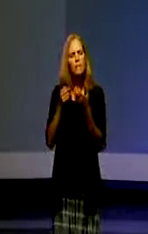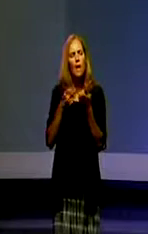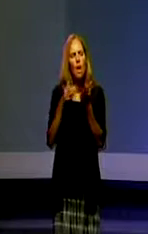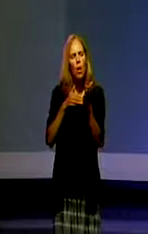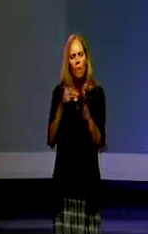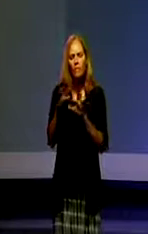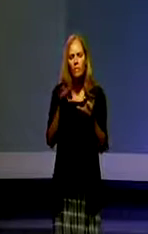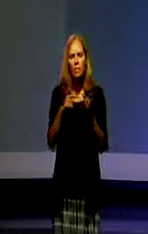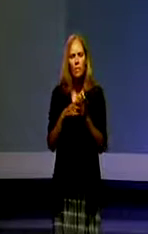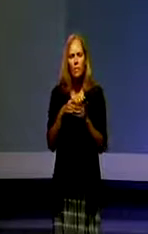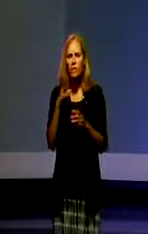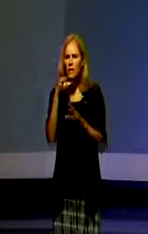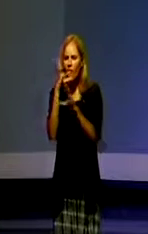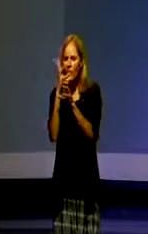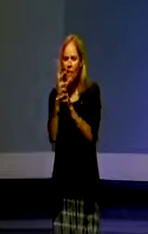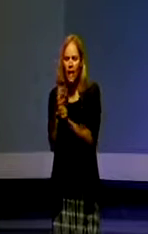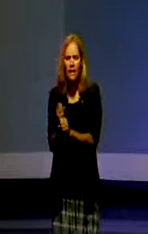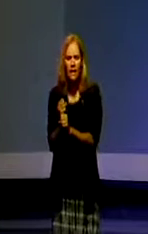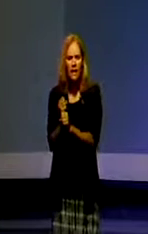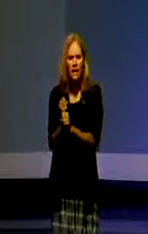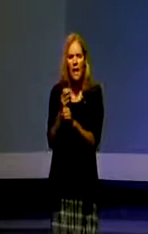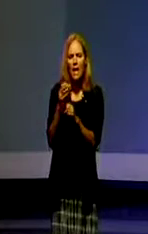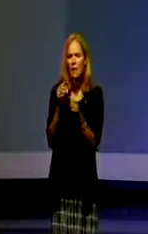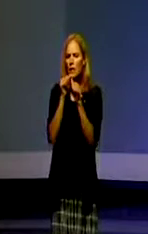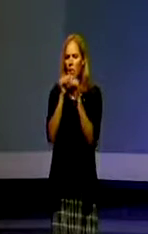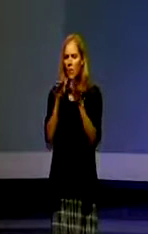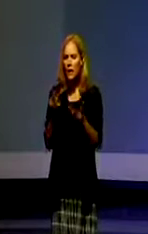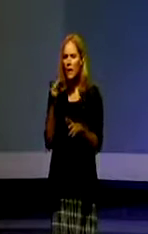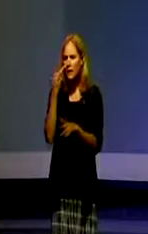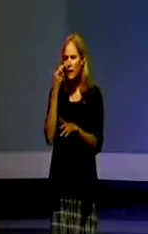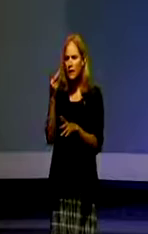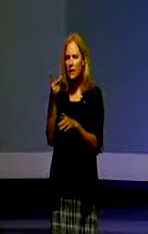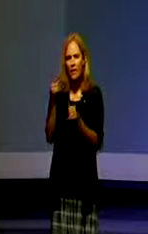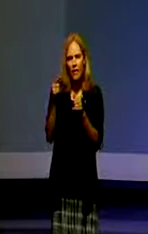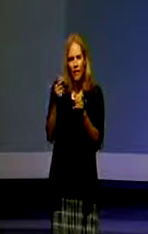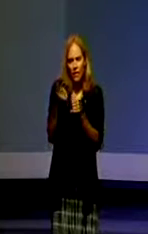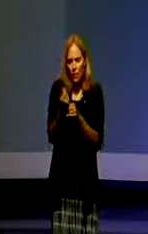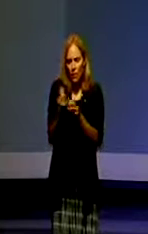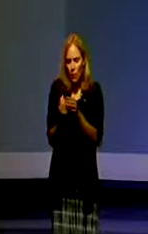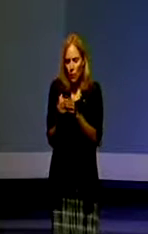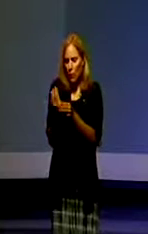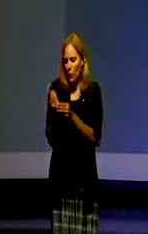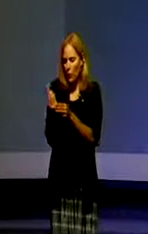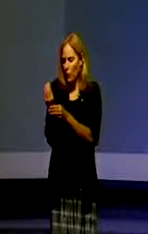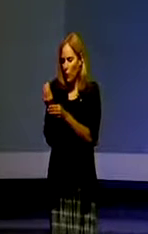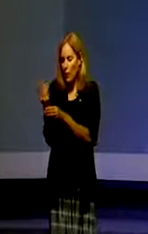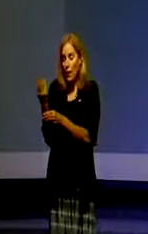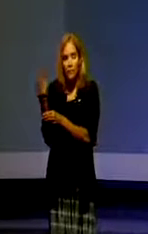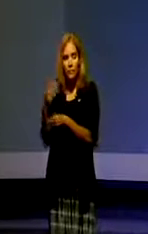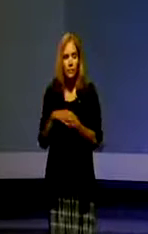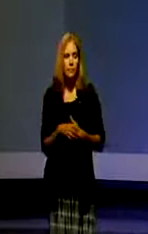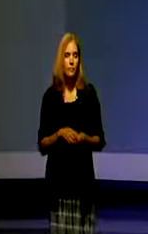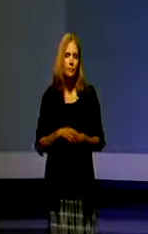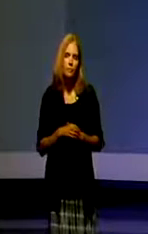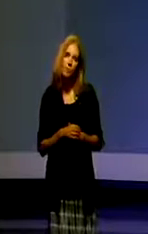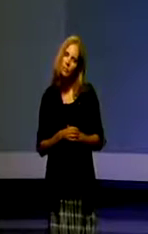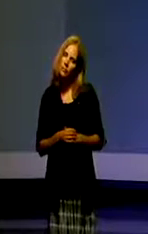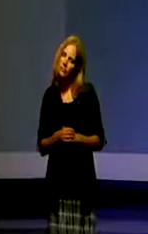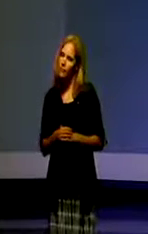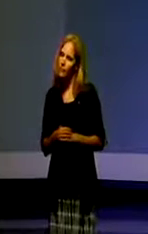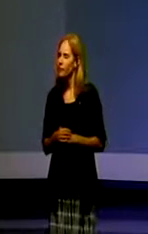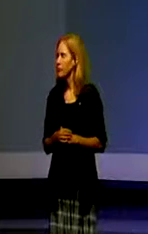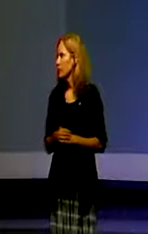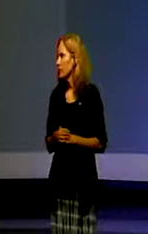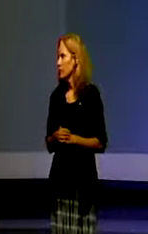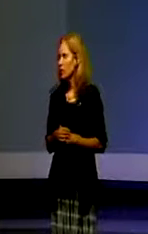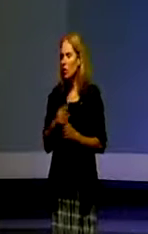I've done this. I'm always fascinated, and it's such a blessing to see those first sprouts come out of the ground. When we think